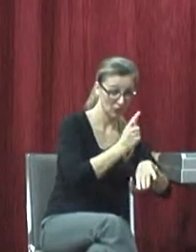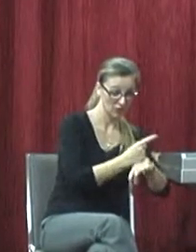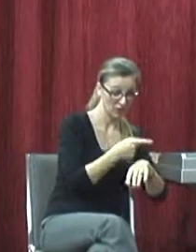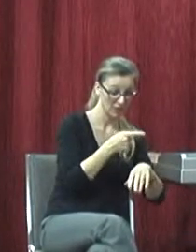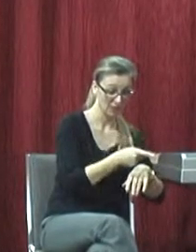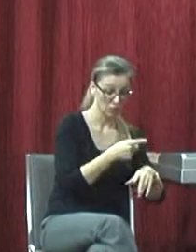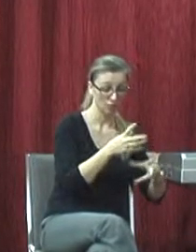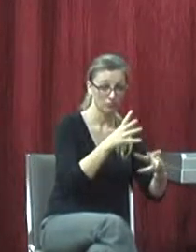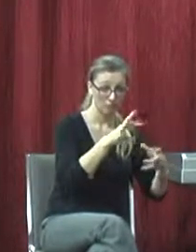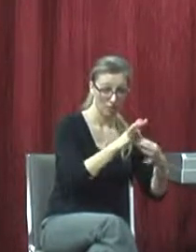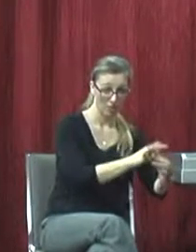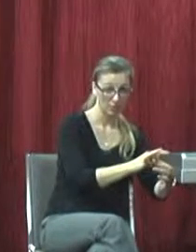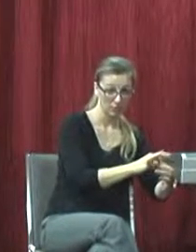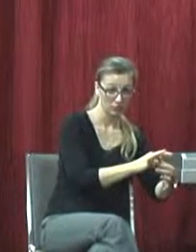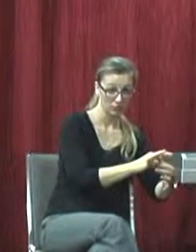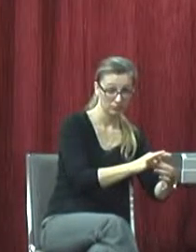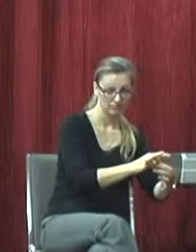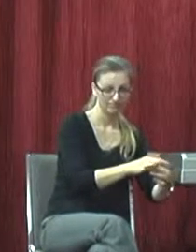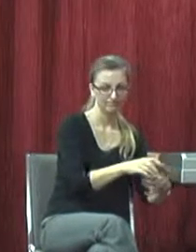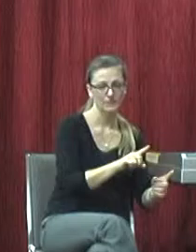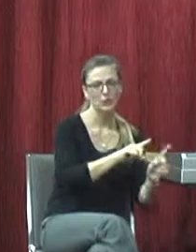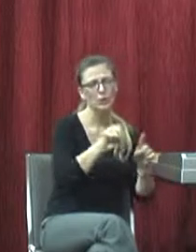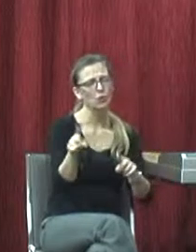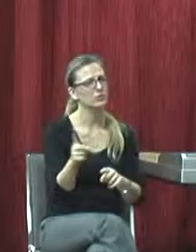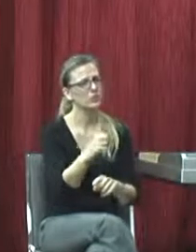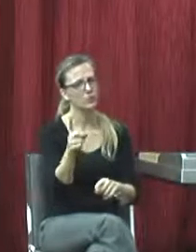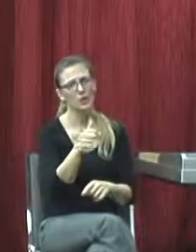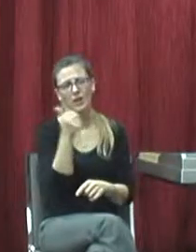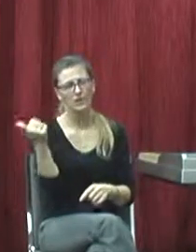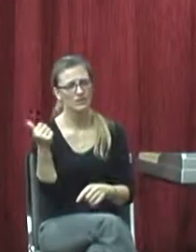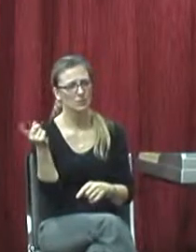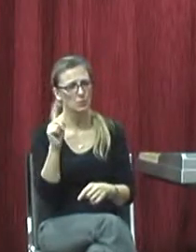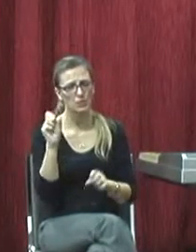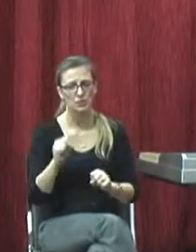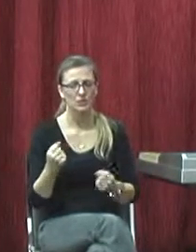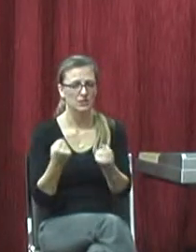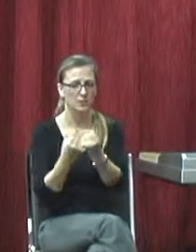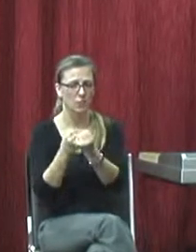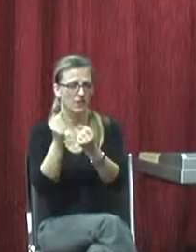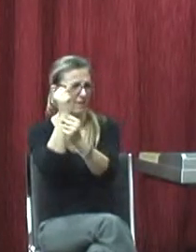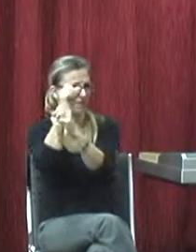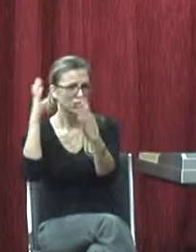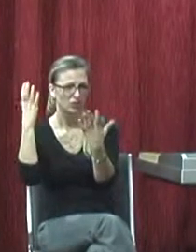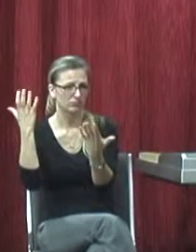other, go somewhere else where you can get behind that vision.